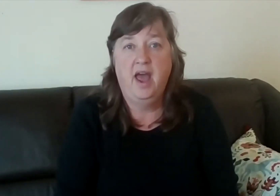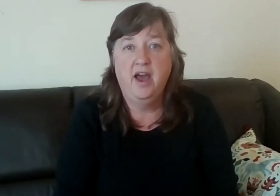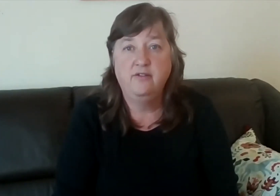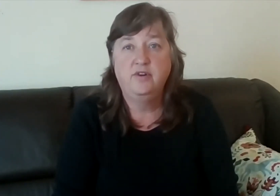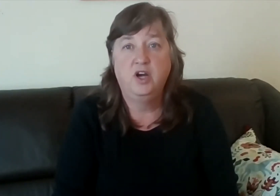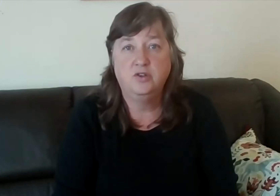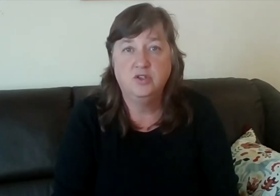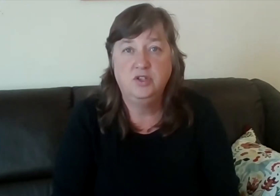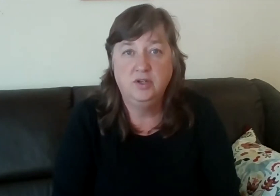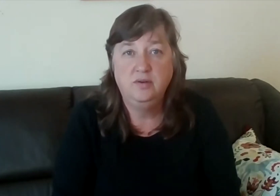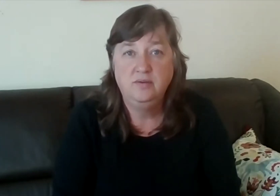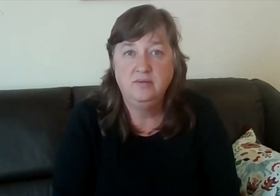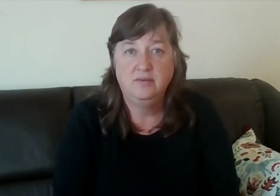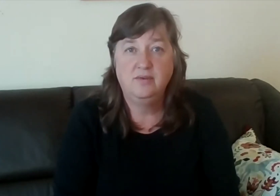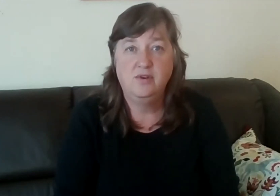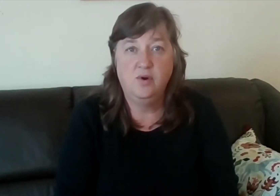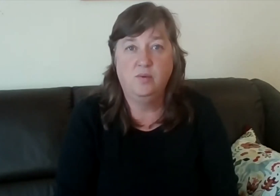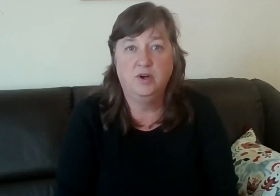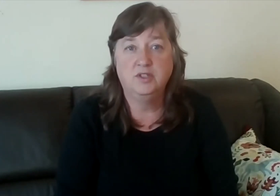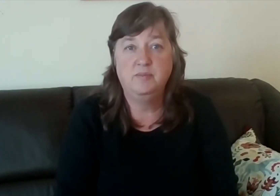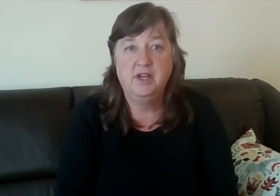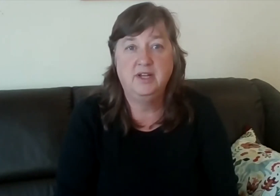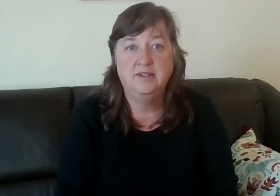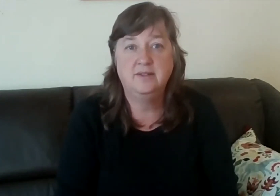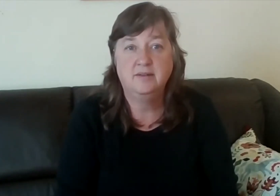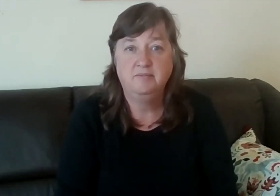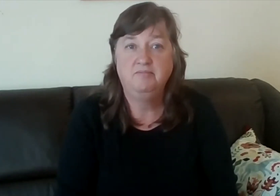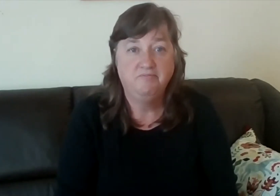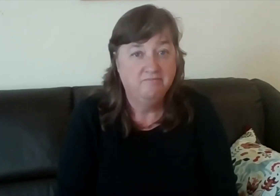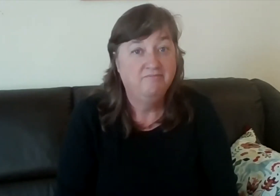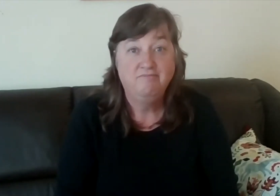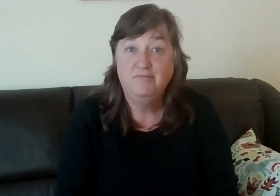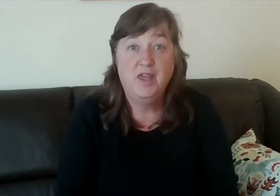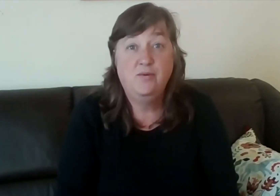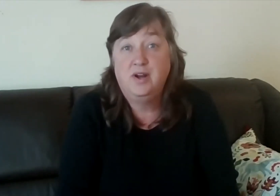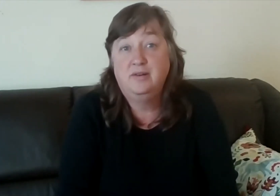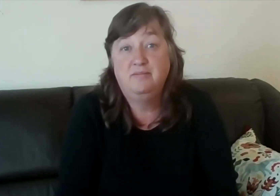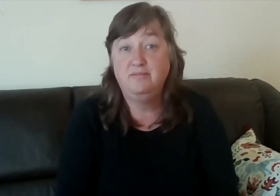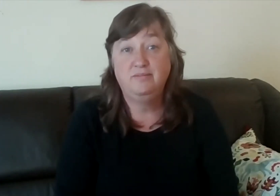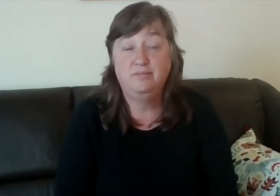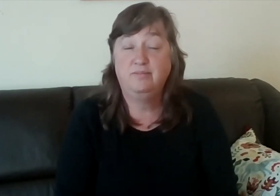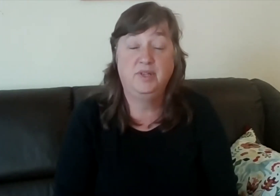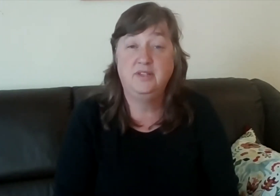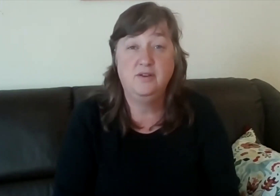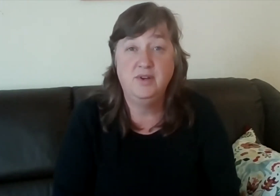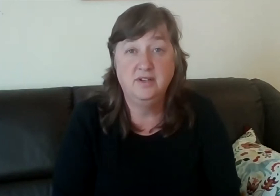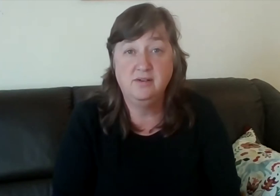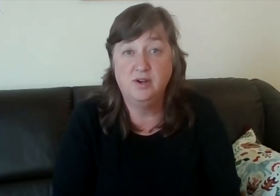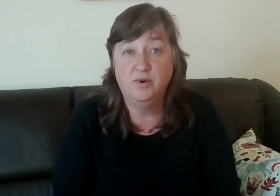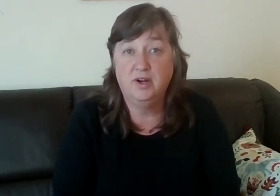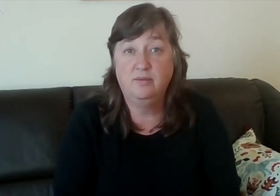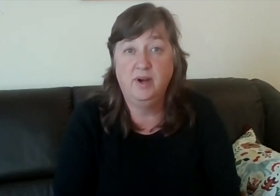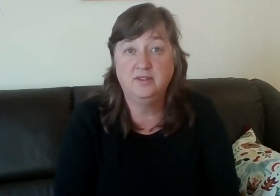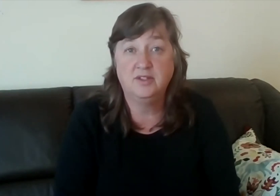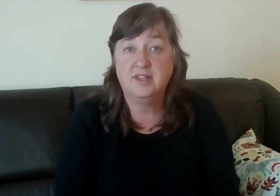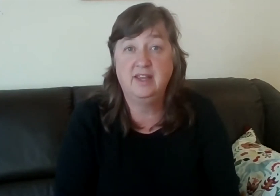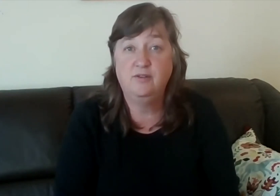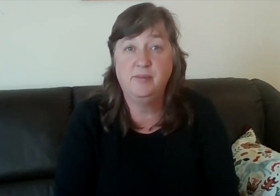have understood your words, because they want to please you and do their work well, just like everybody